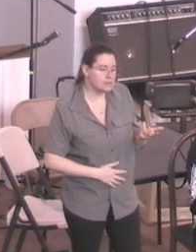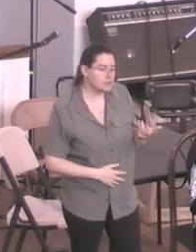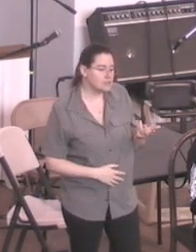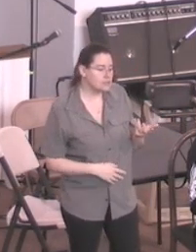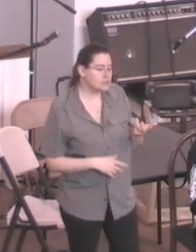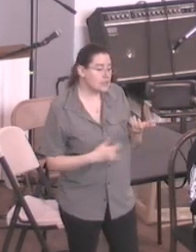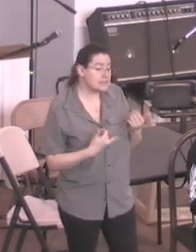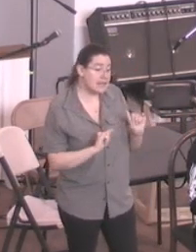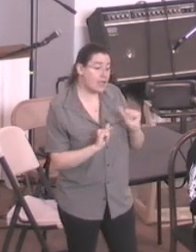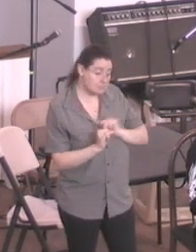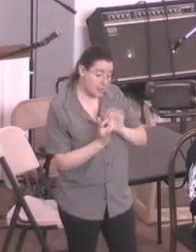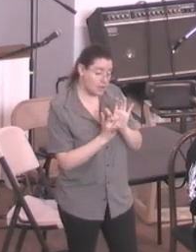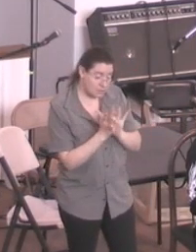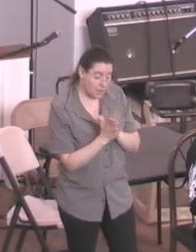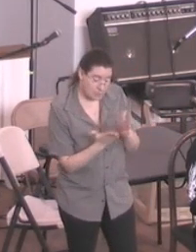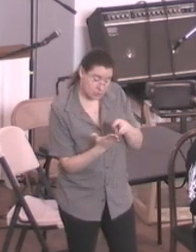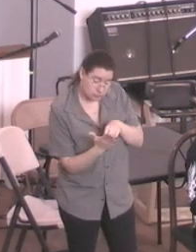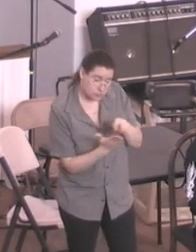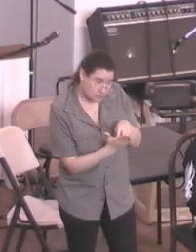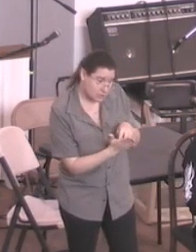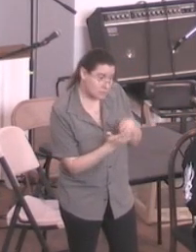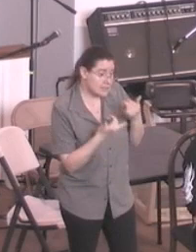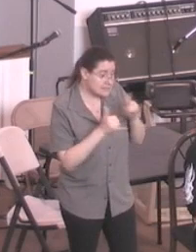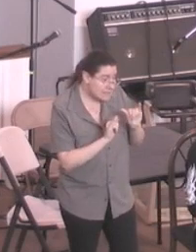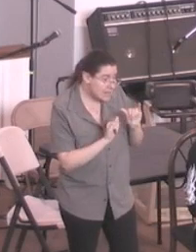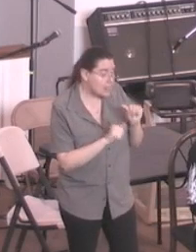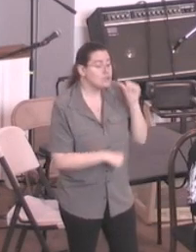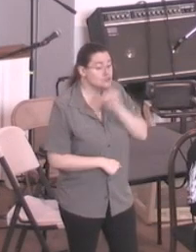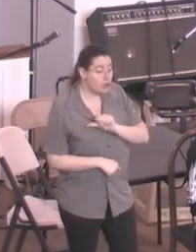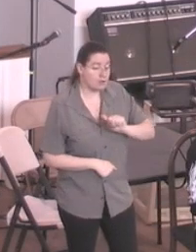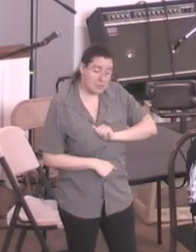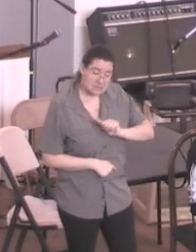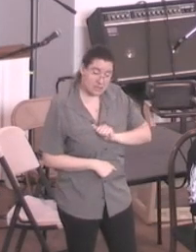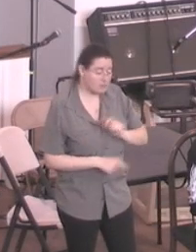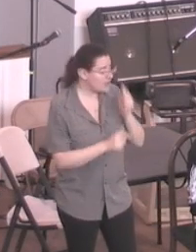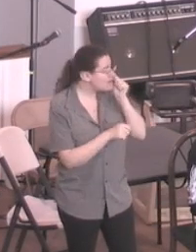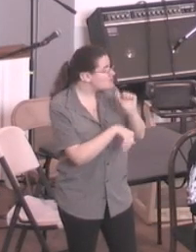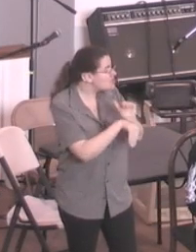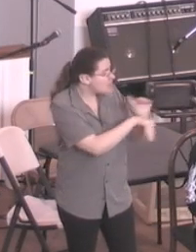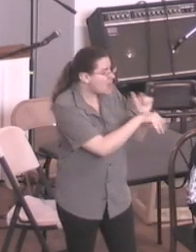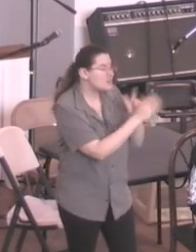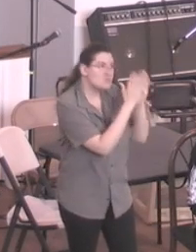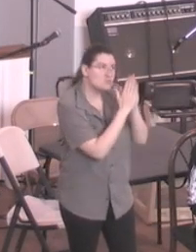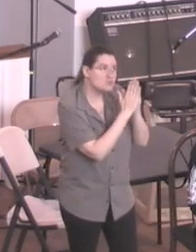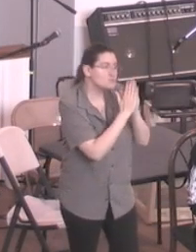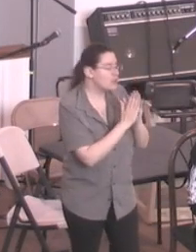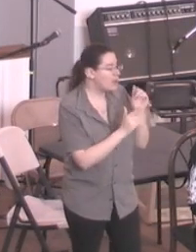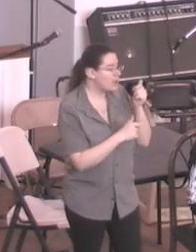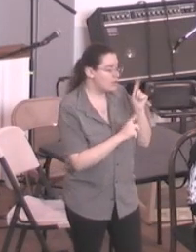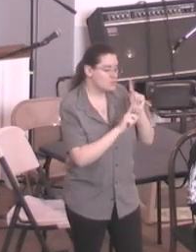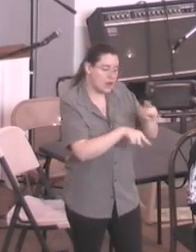Still reading, still drunk on my rear end, praying every night when I was home,